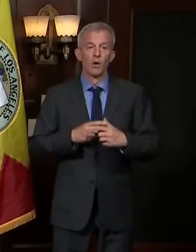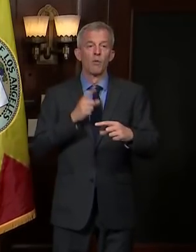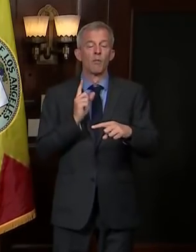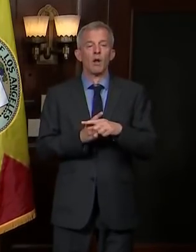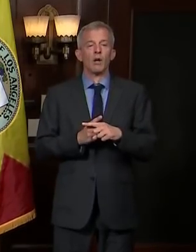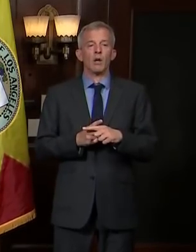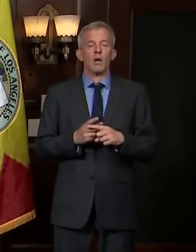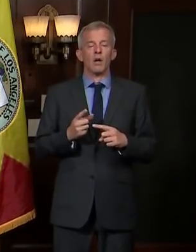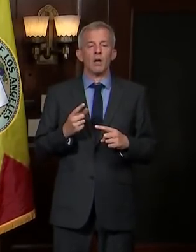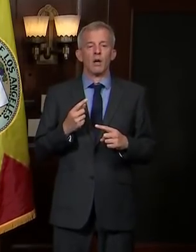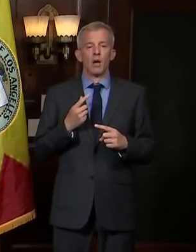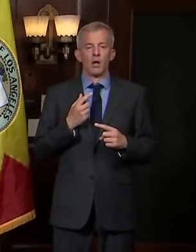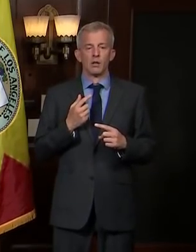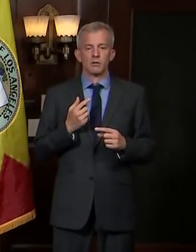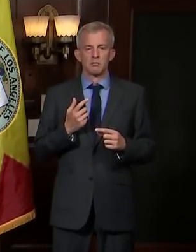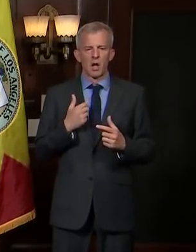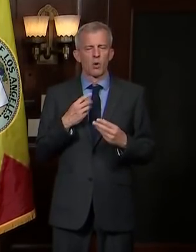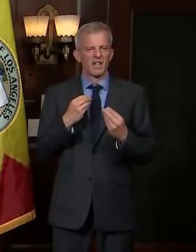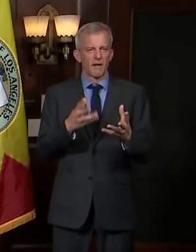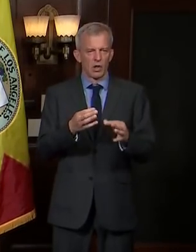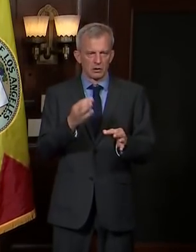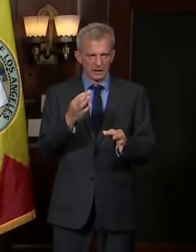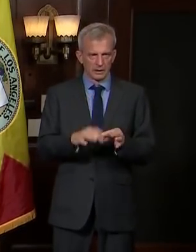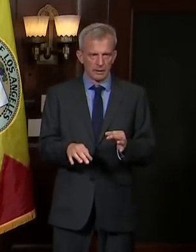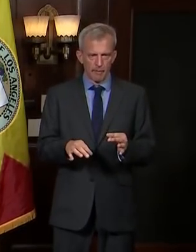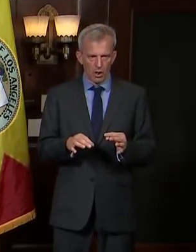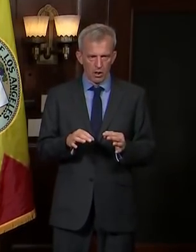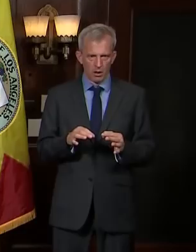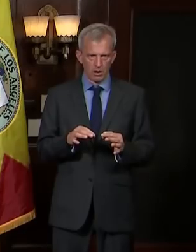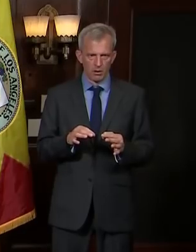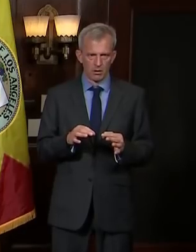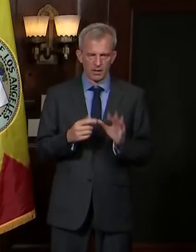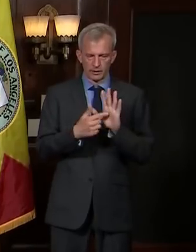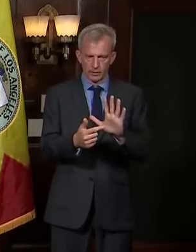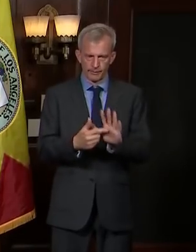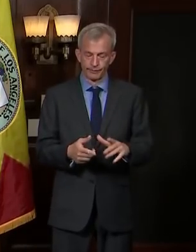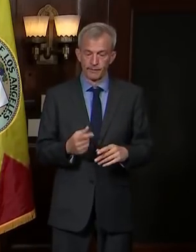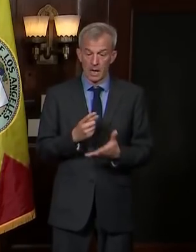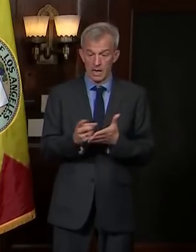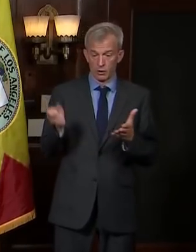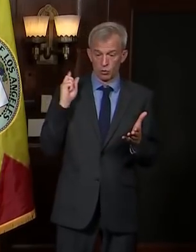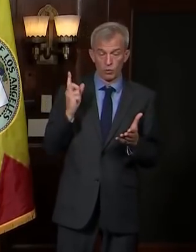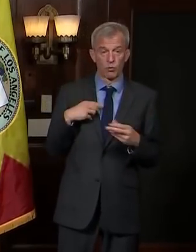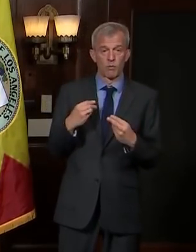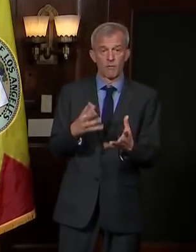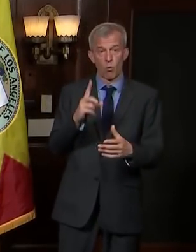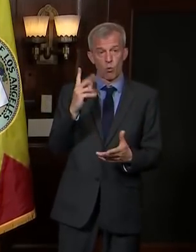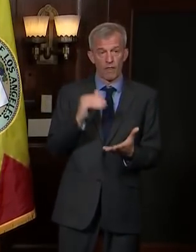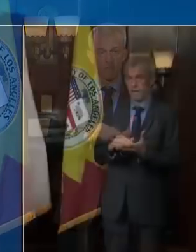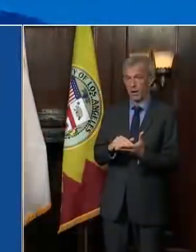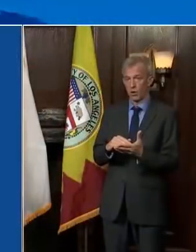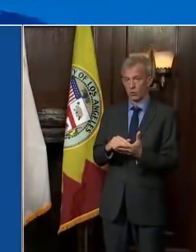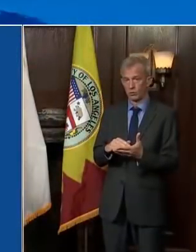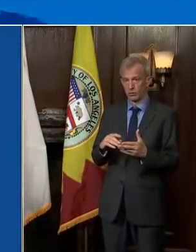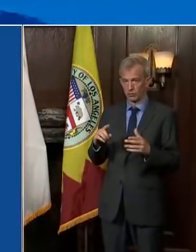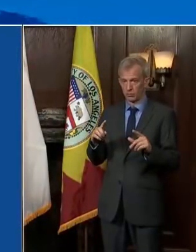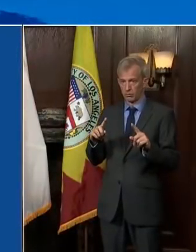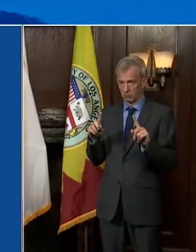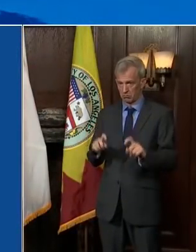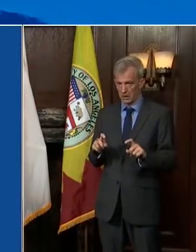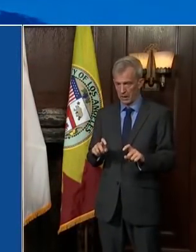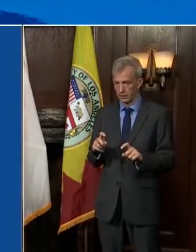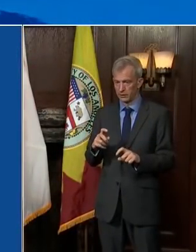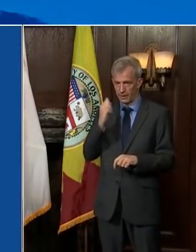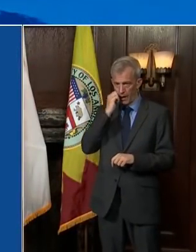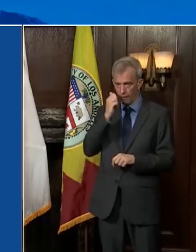up in the simplest terms. Last week, we were providing 1,000 tests a day, a huge increase from just a week before.